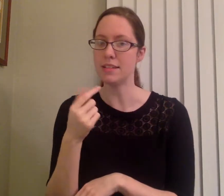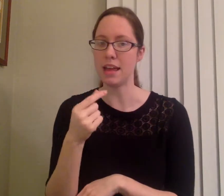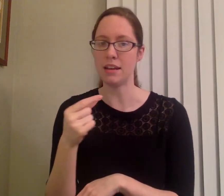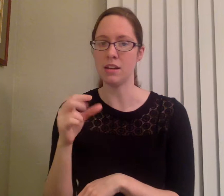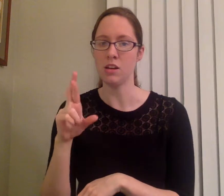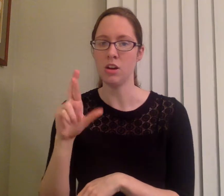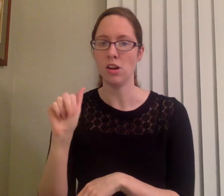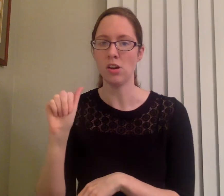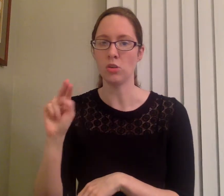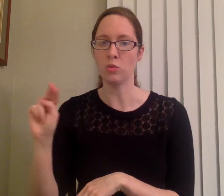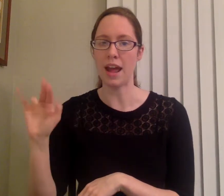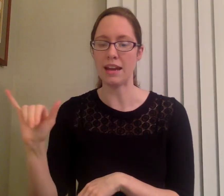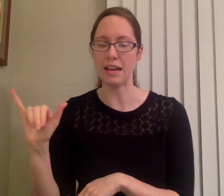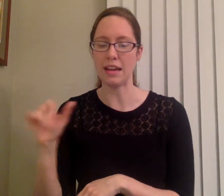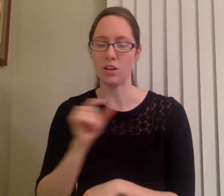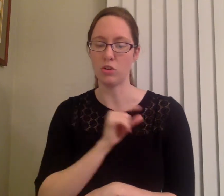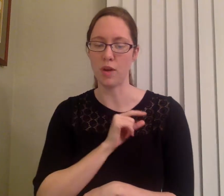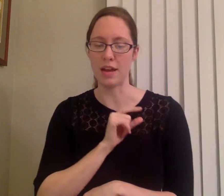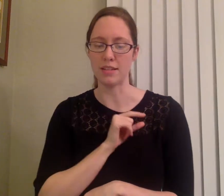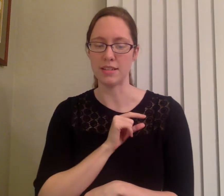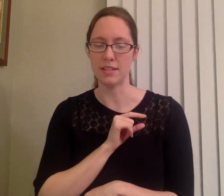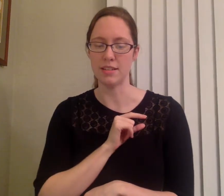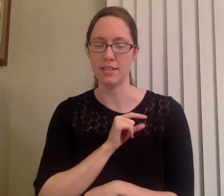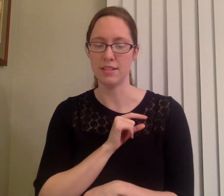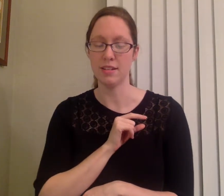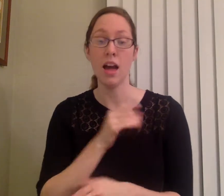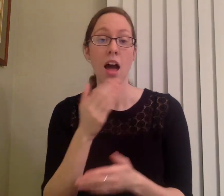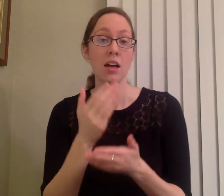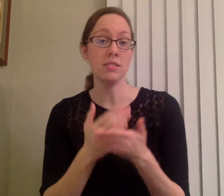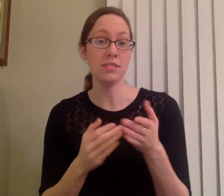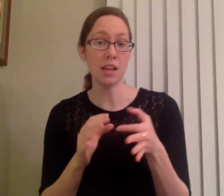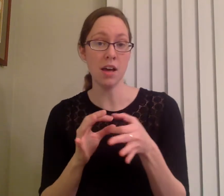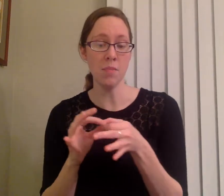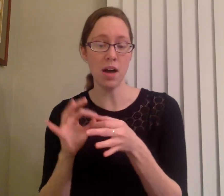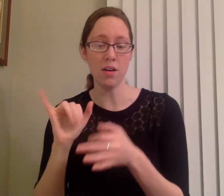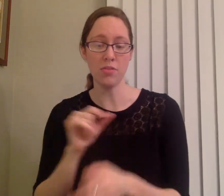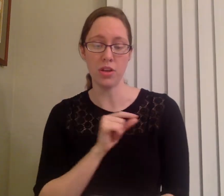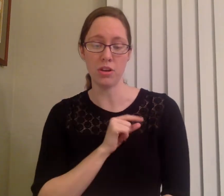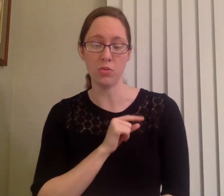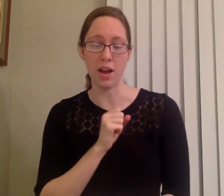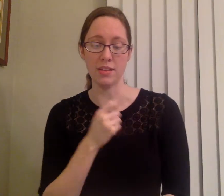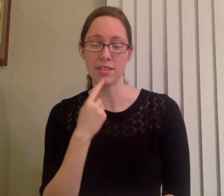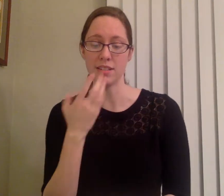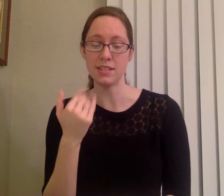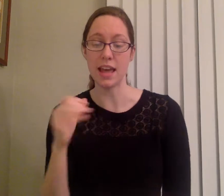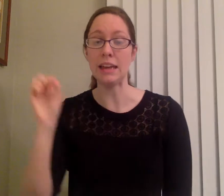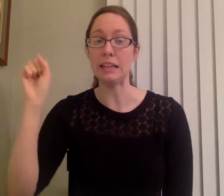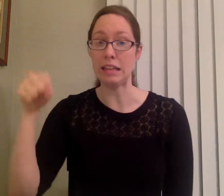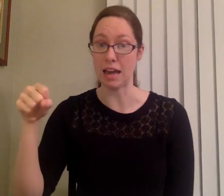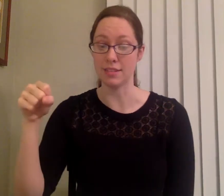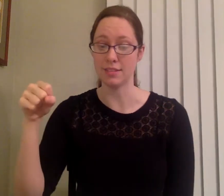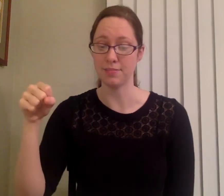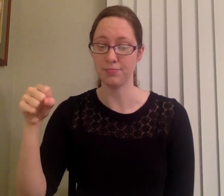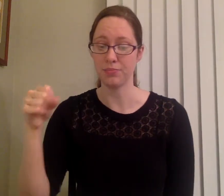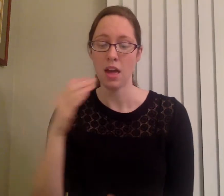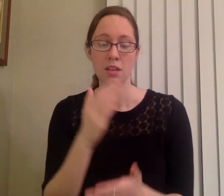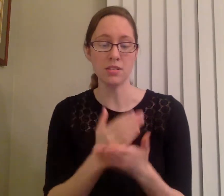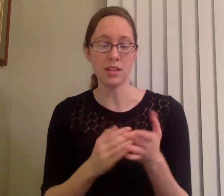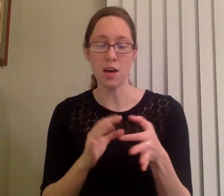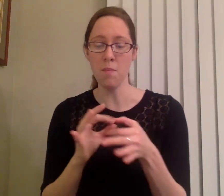said Granny Grunt. Some of the grunts said yes. Some